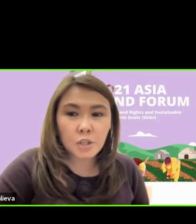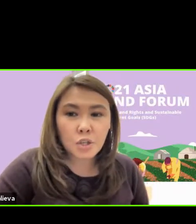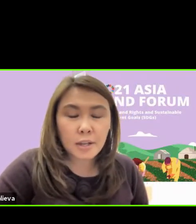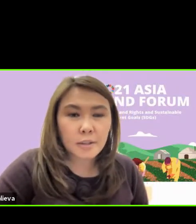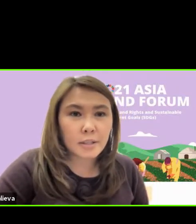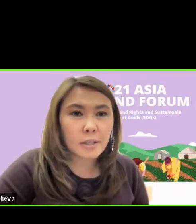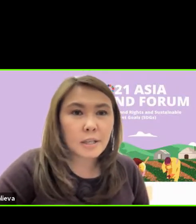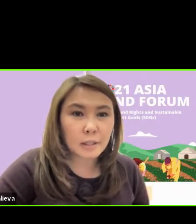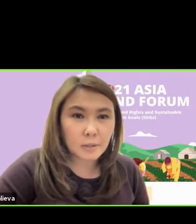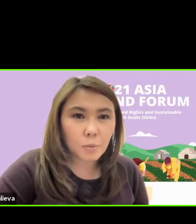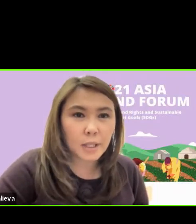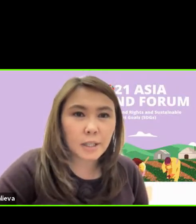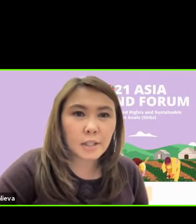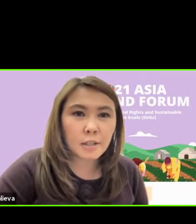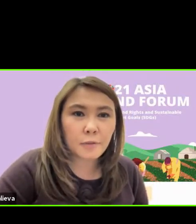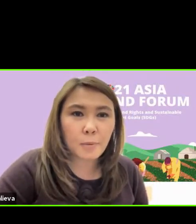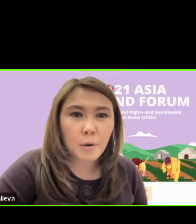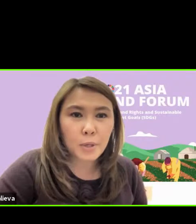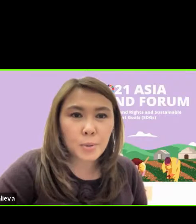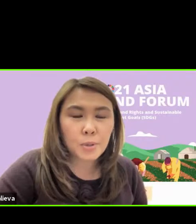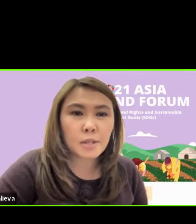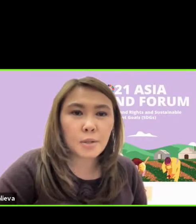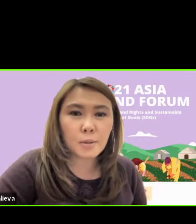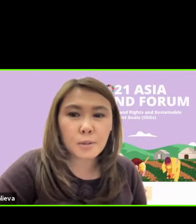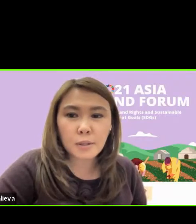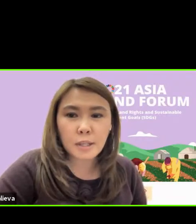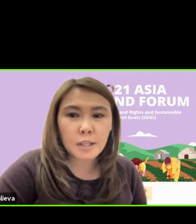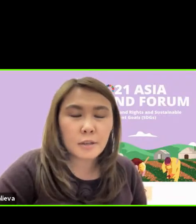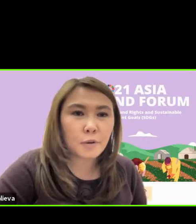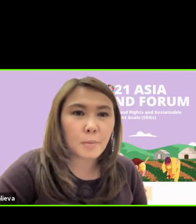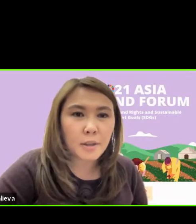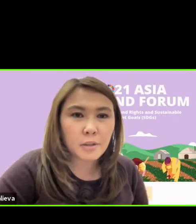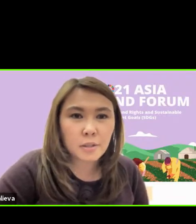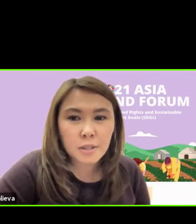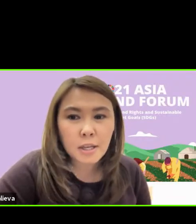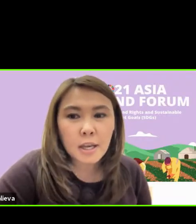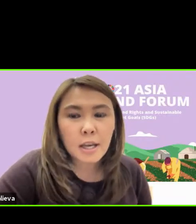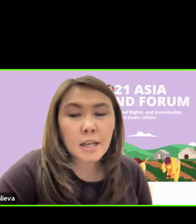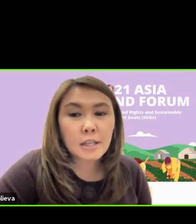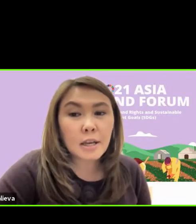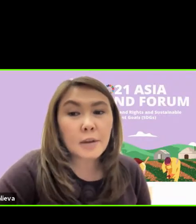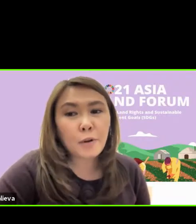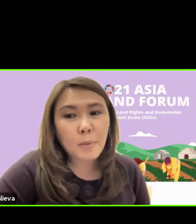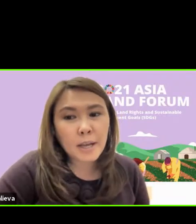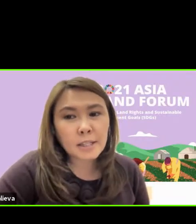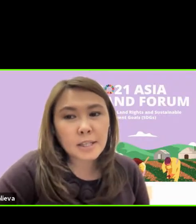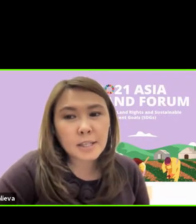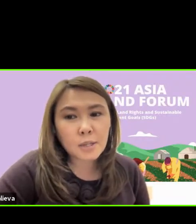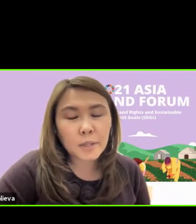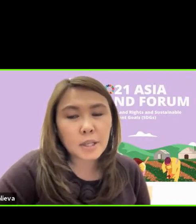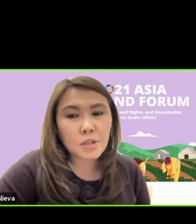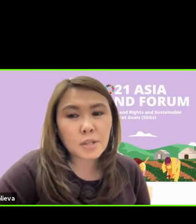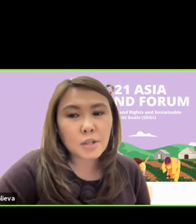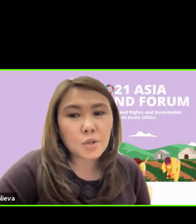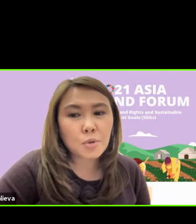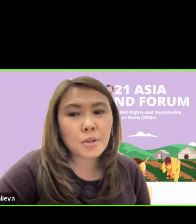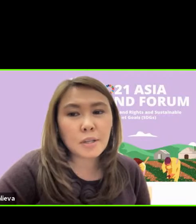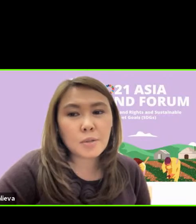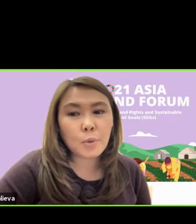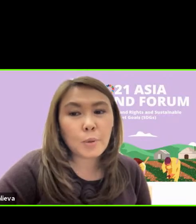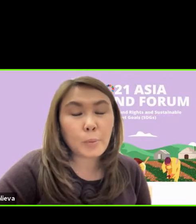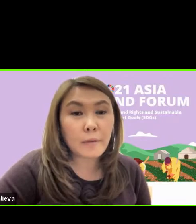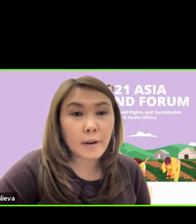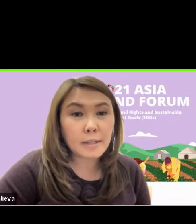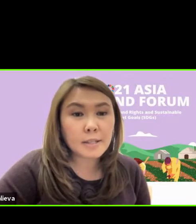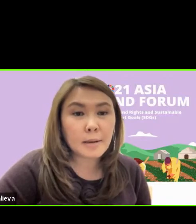can hear each other. Yeah, yeah. We can hear from our youth, and we also can hear from others. And from ILC side, we can just ensure